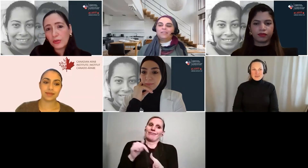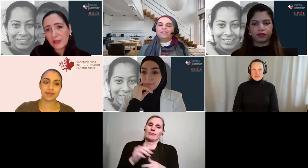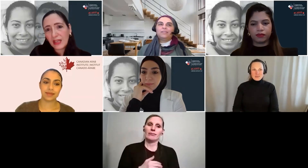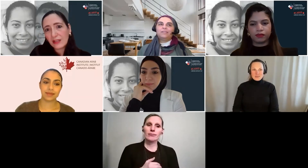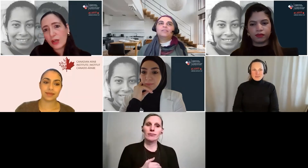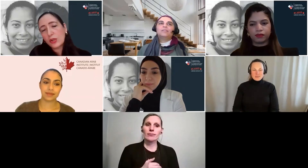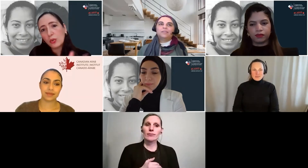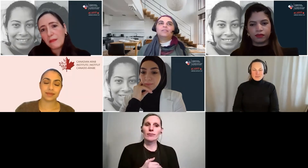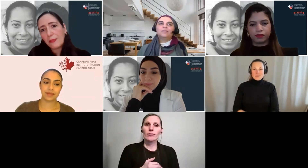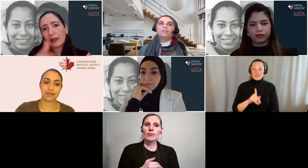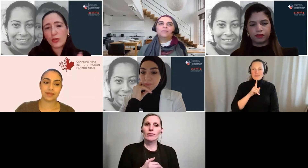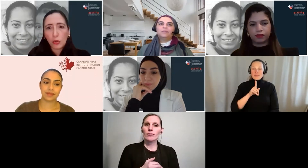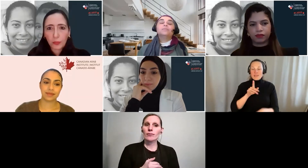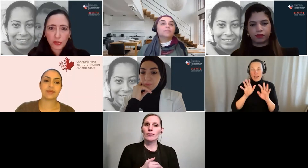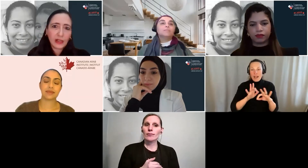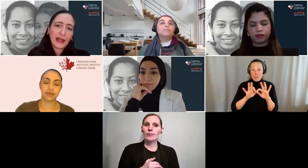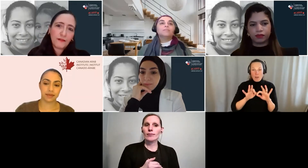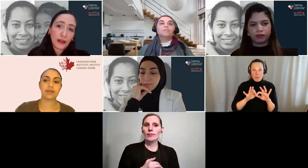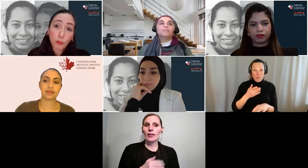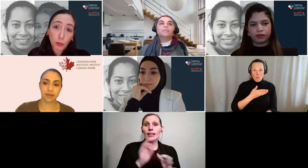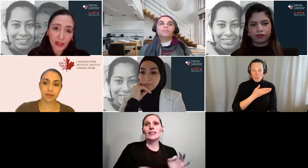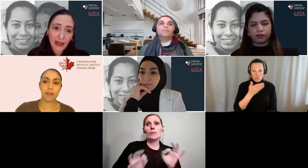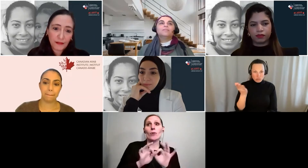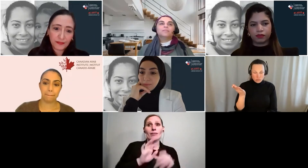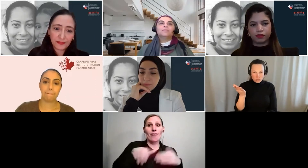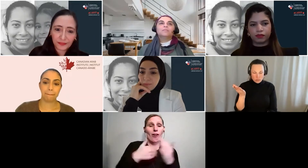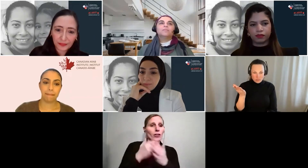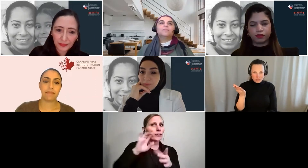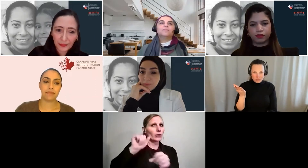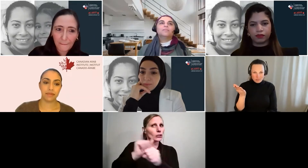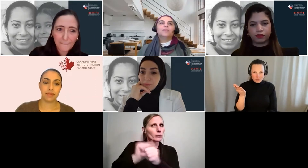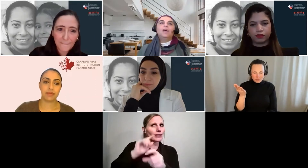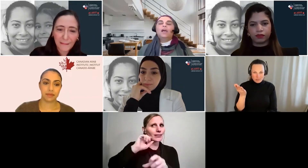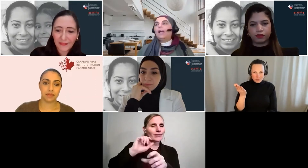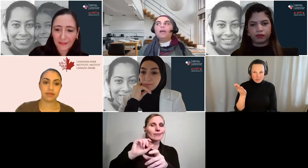allow those things to impact your personal life and your work life.